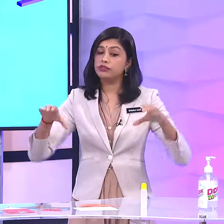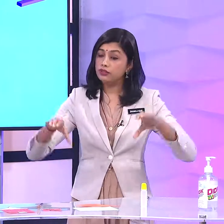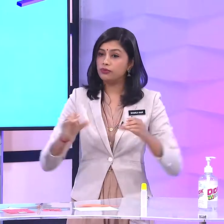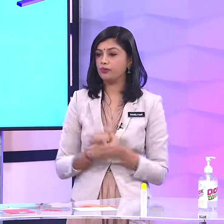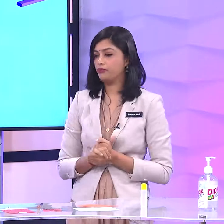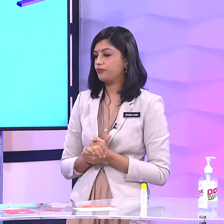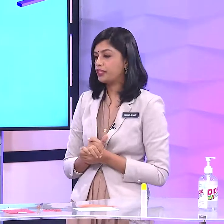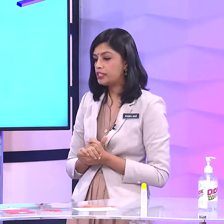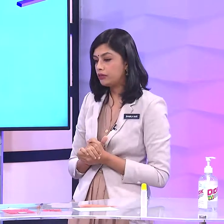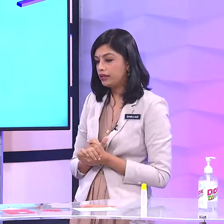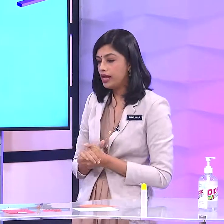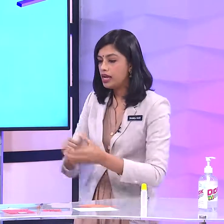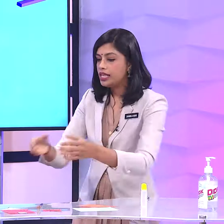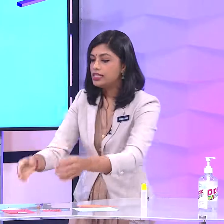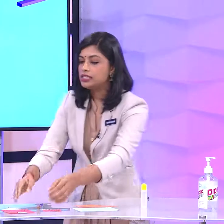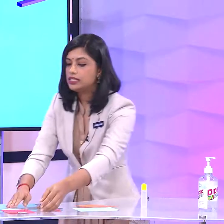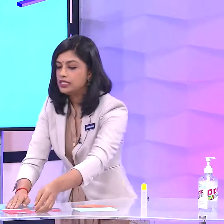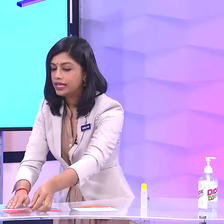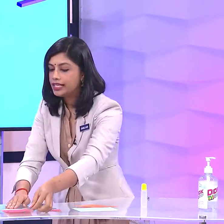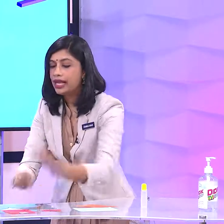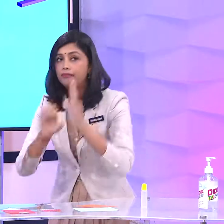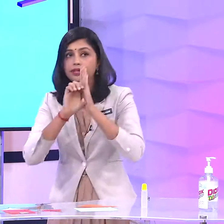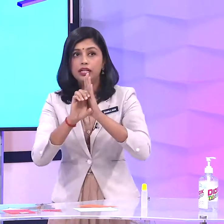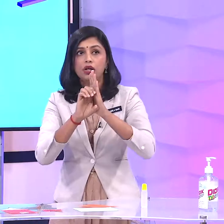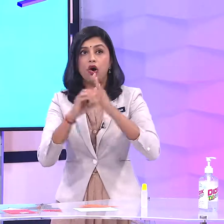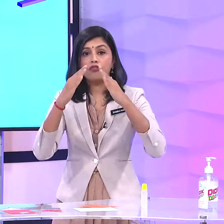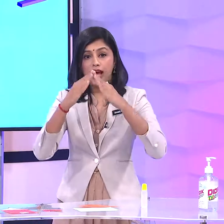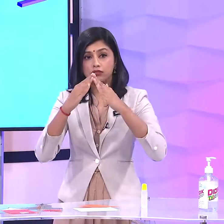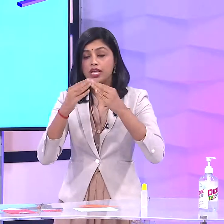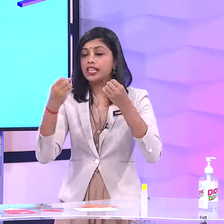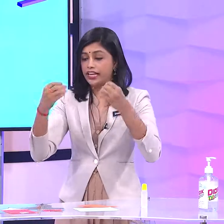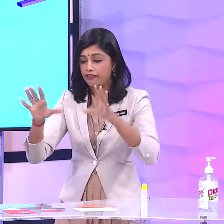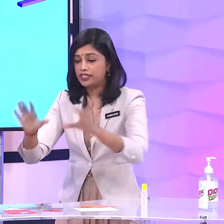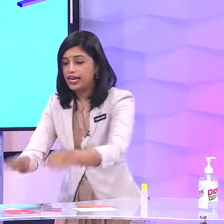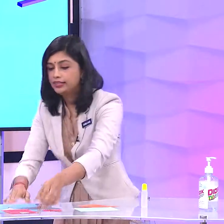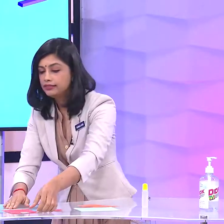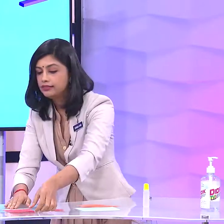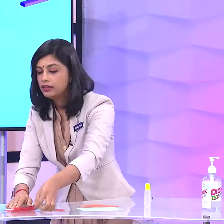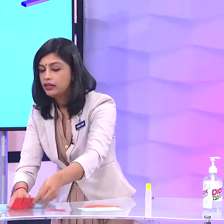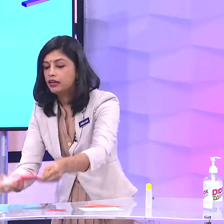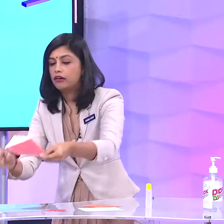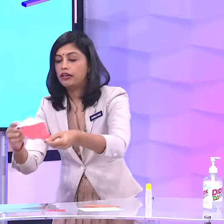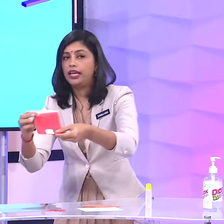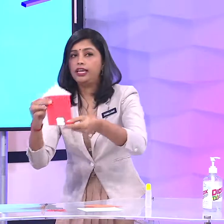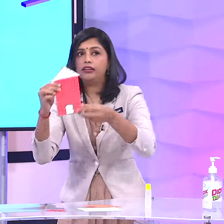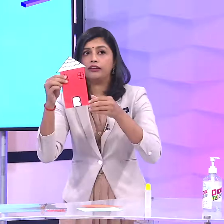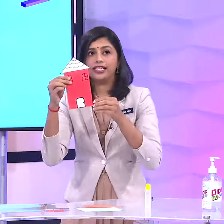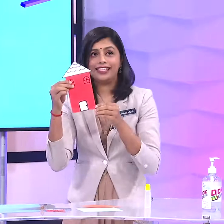do. So, Mira, this is just an example of house that I've done. Mm-hmm. Okay, you can see